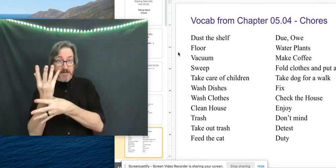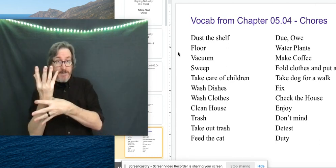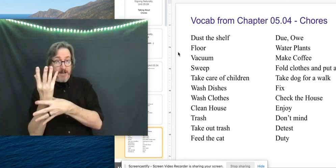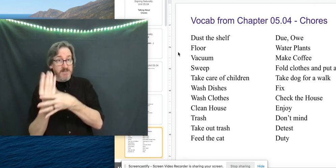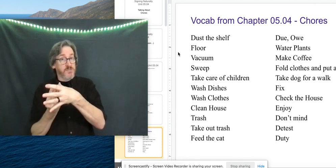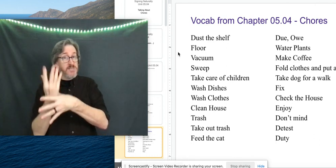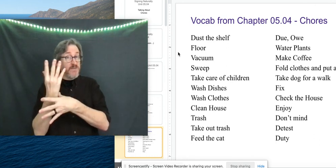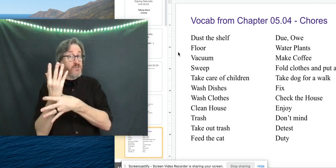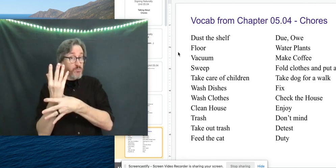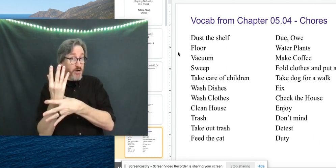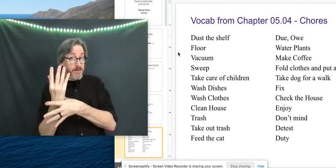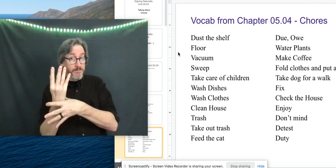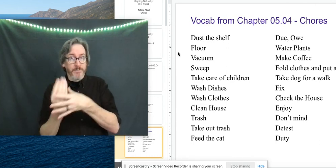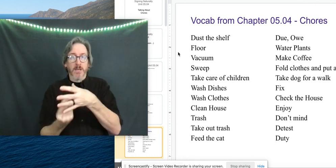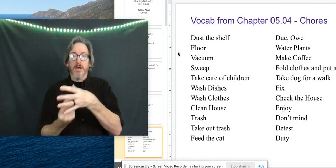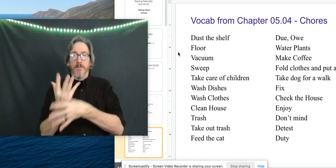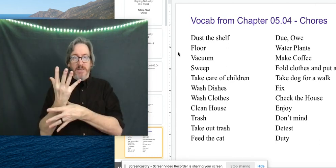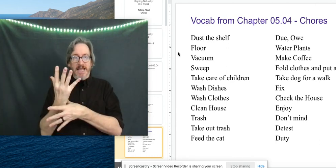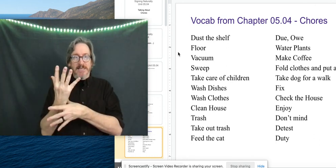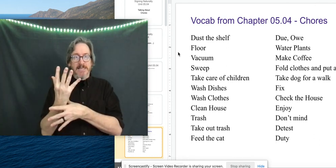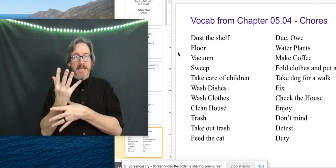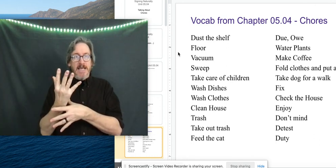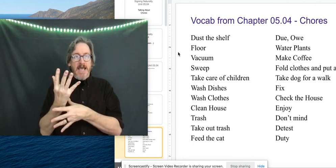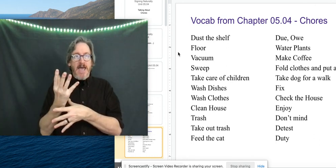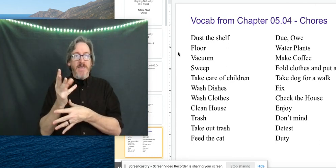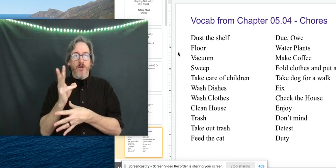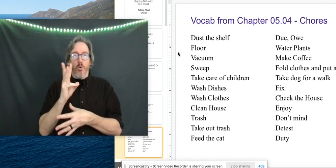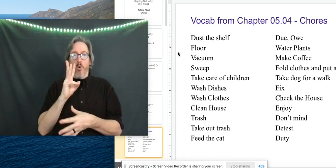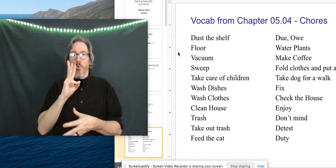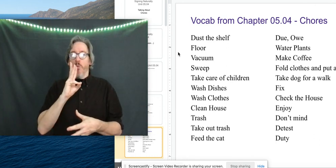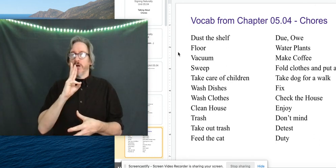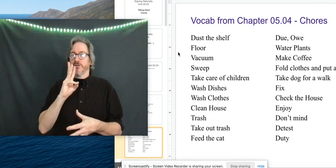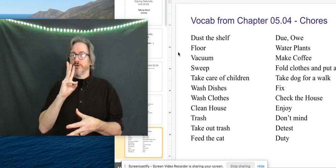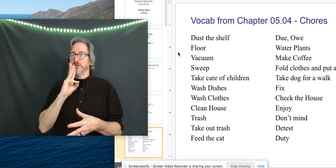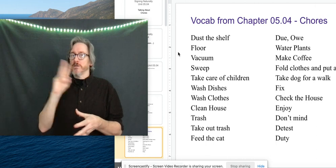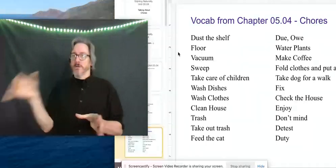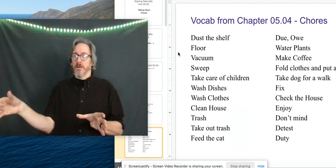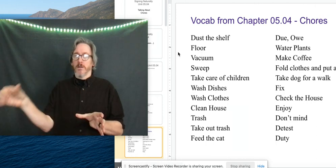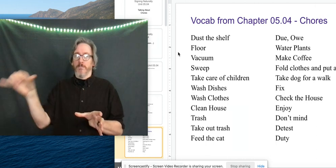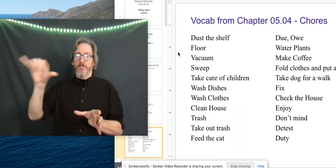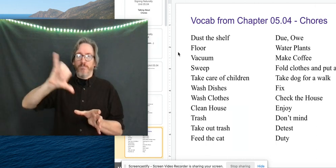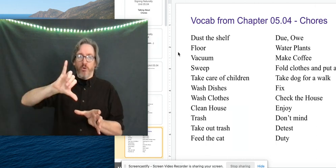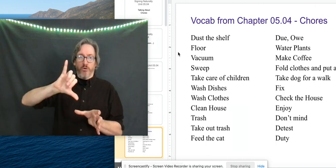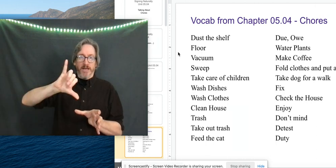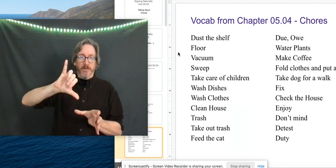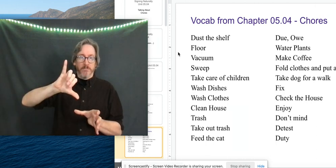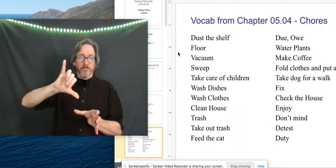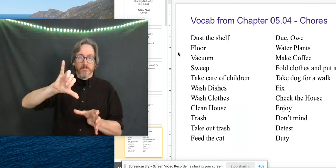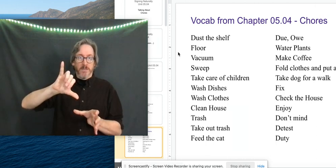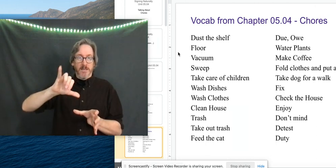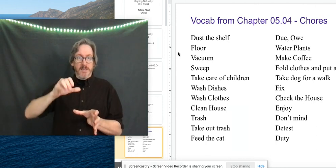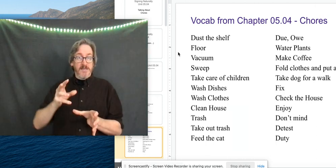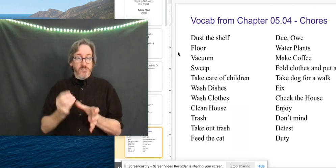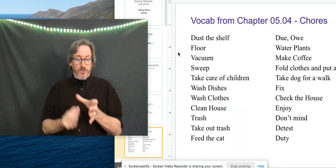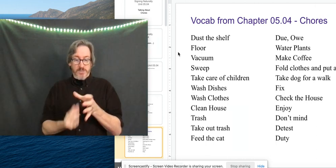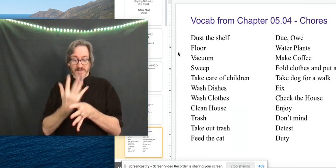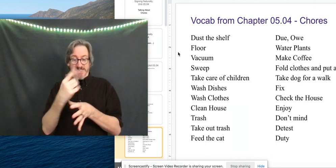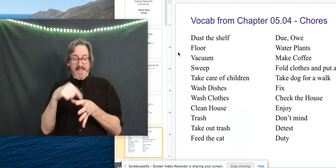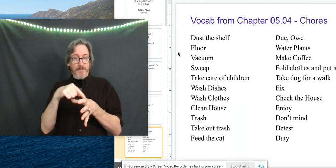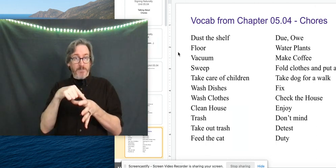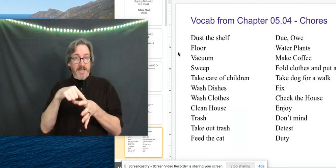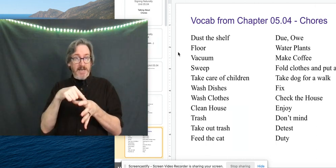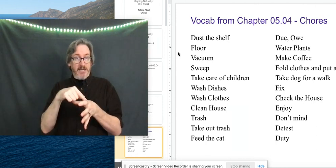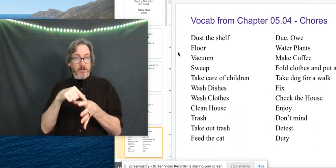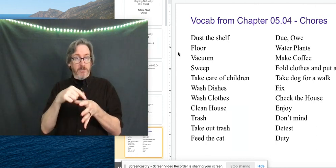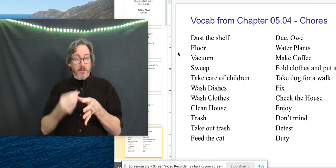the plant coming up. It's also a sign for spring. Plant, and then water, pour in. So notice I've